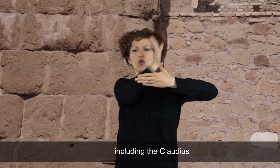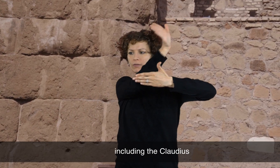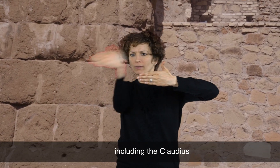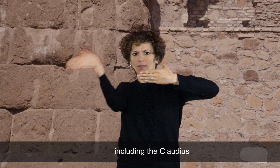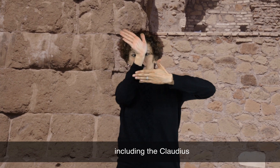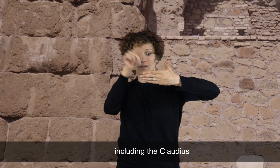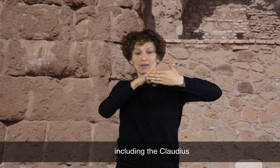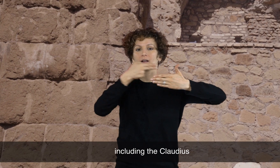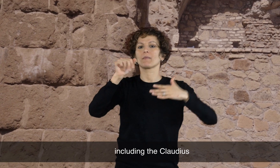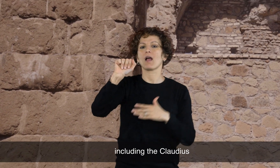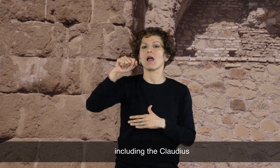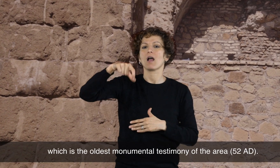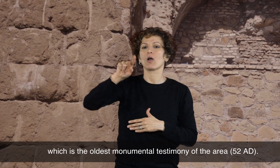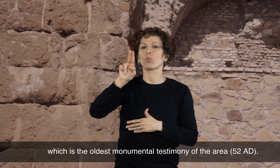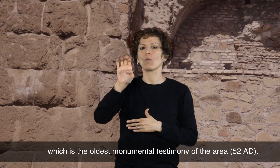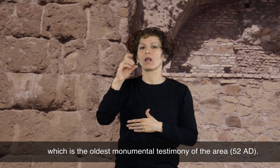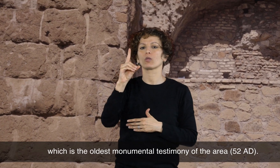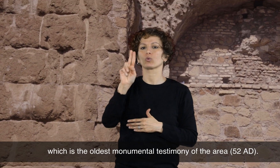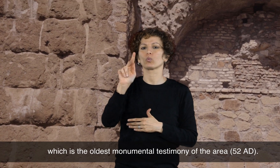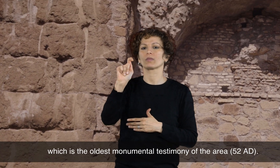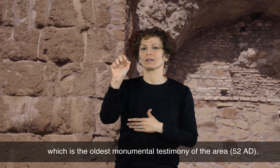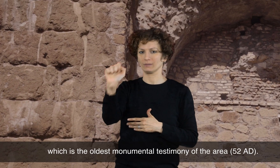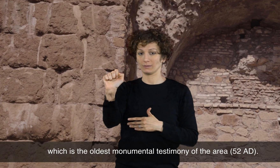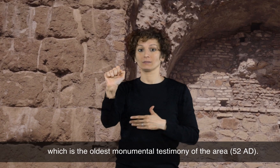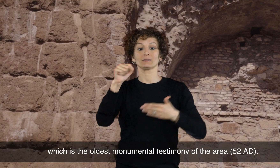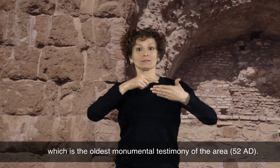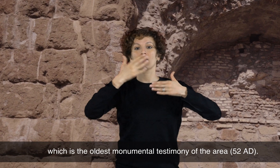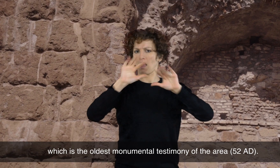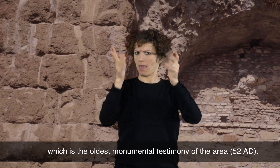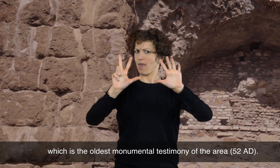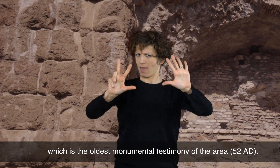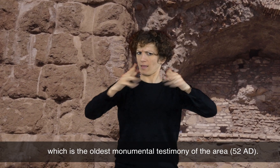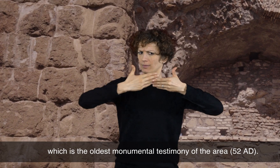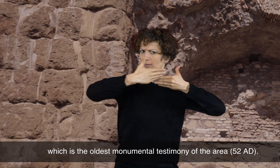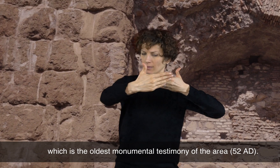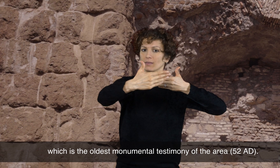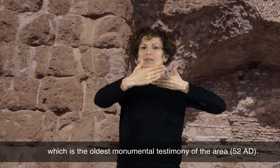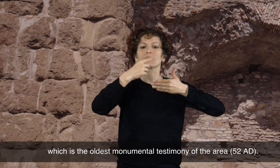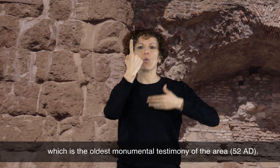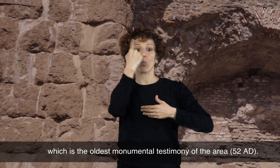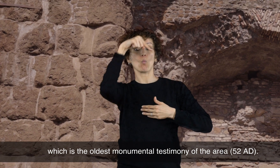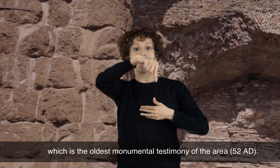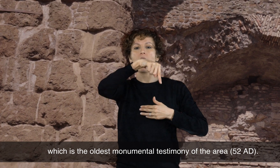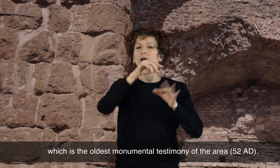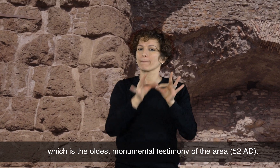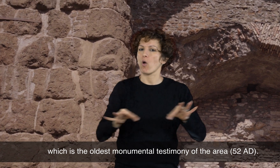the Claudius, which is the oldest monumental testimony of the area, 52